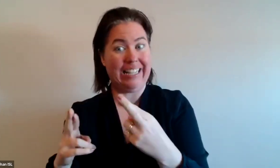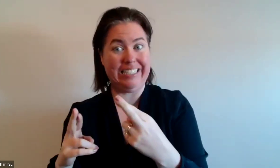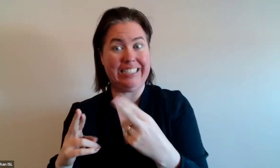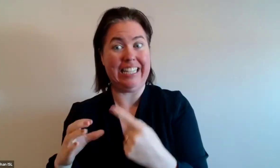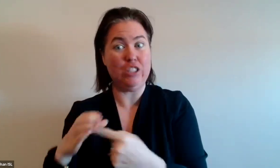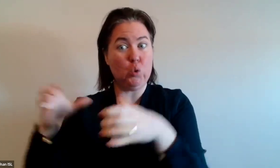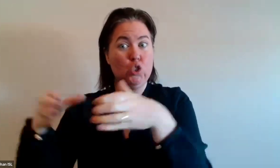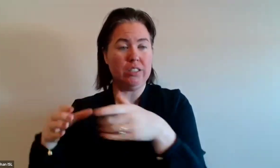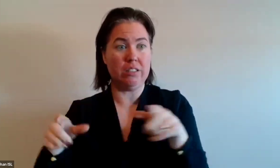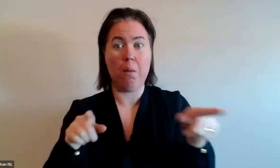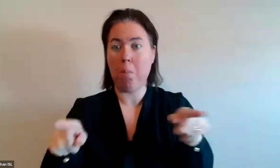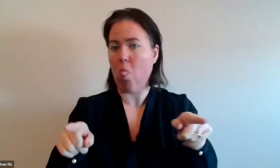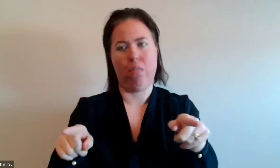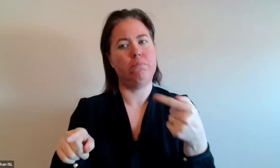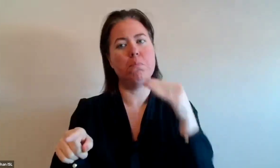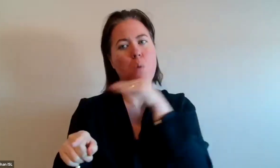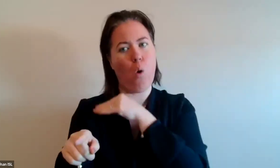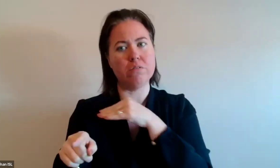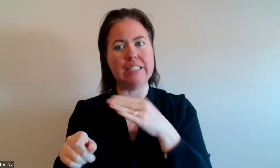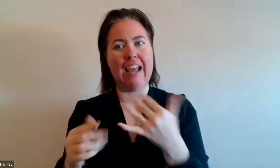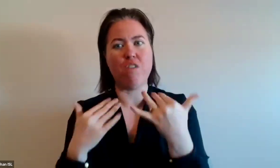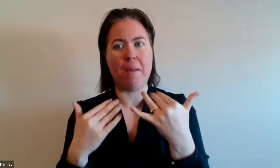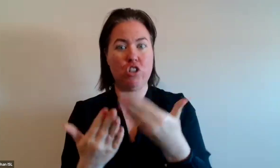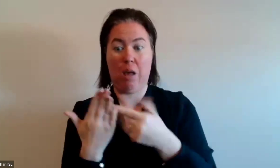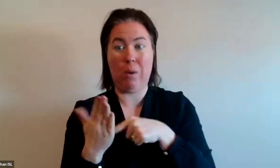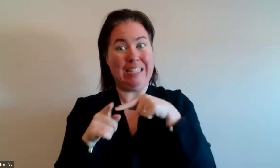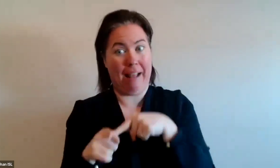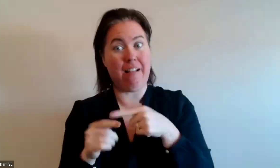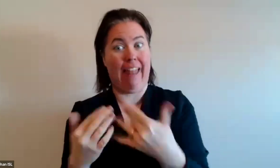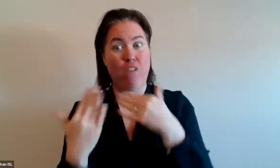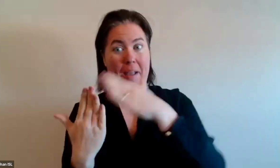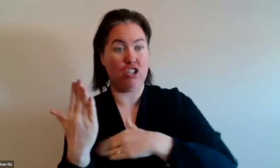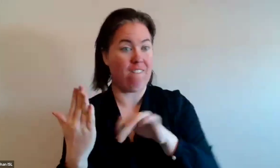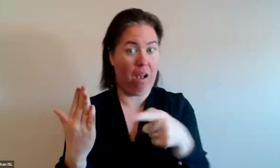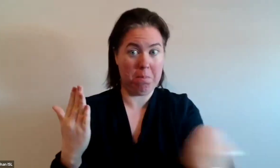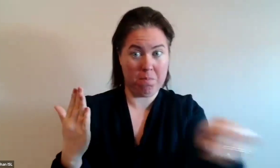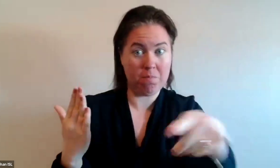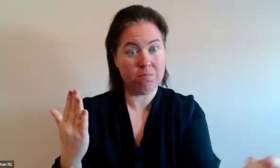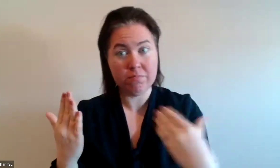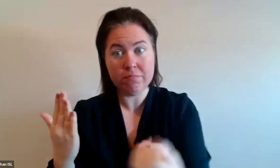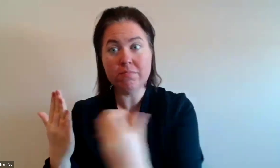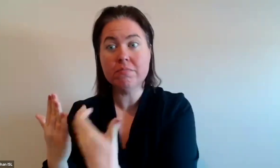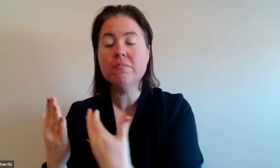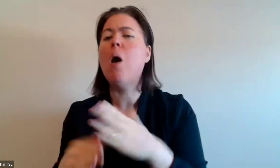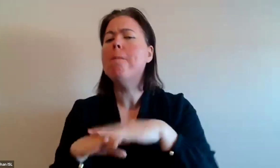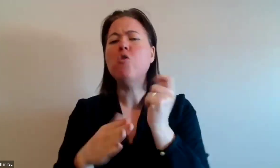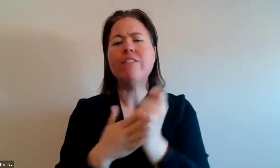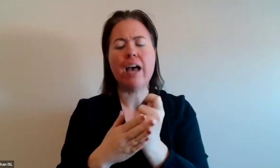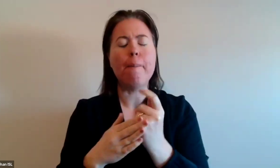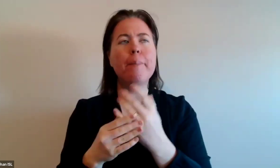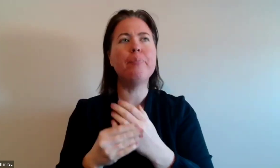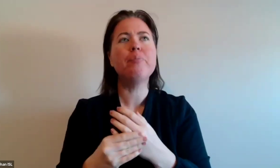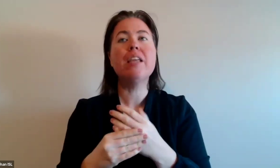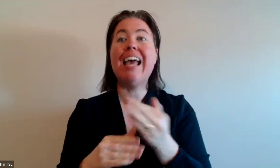important information the committee relies on. Most of the time, the governments, when